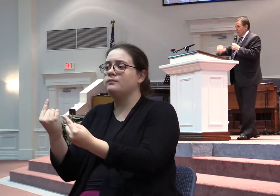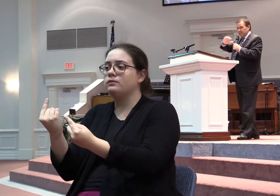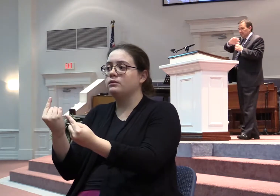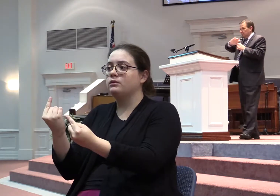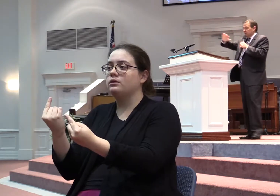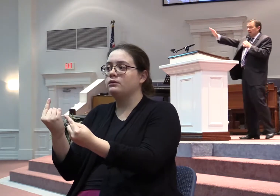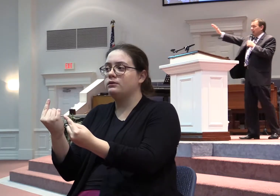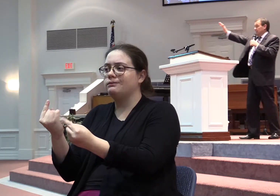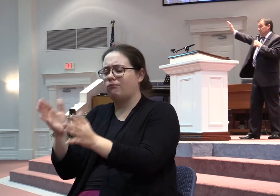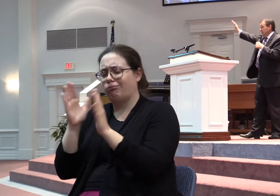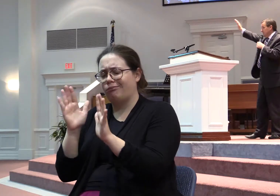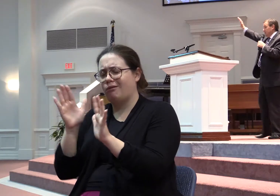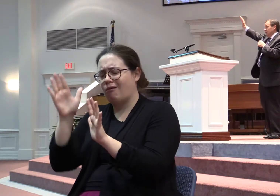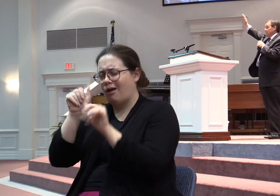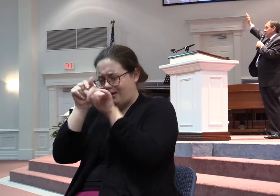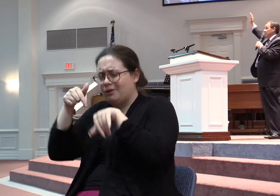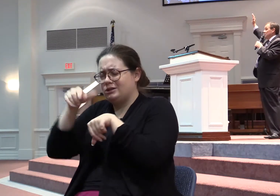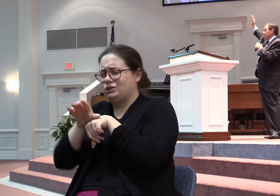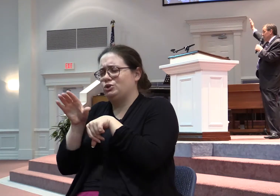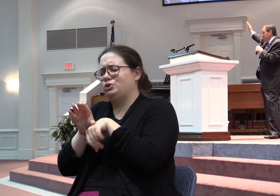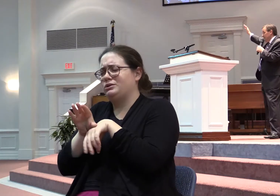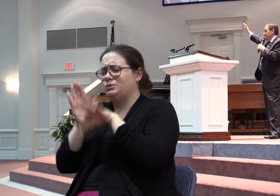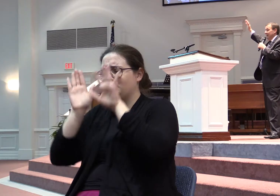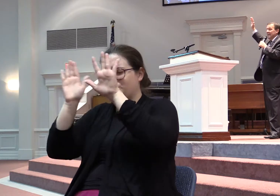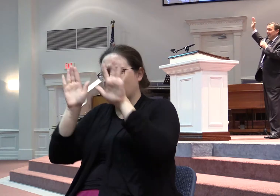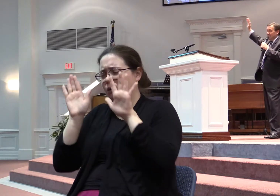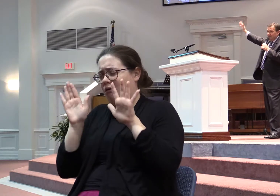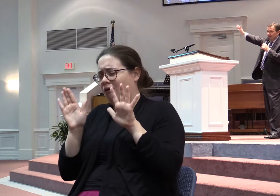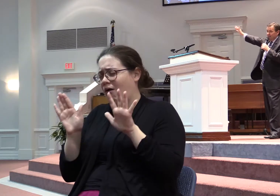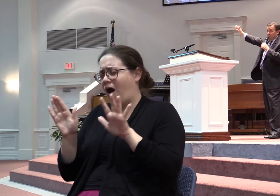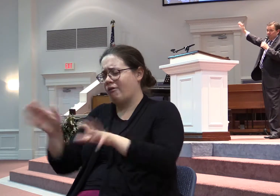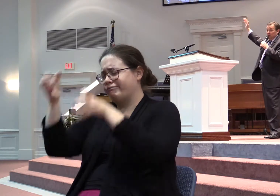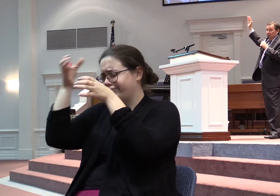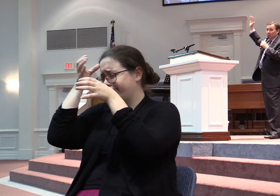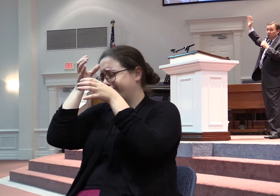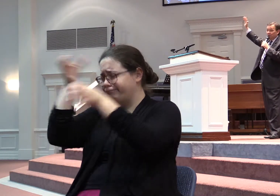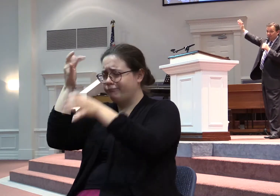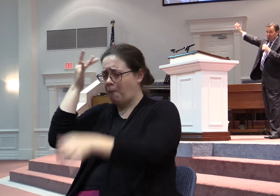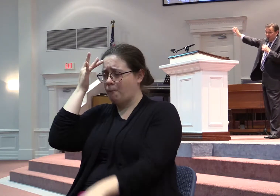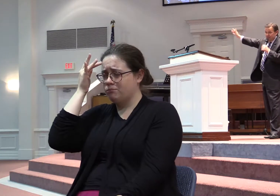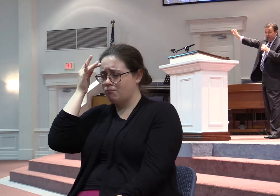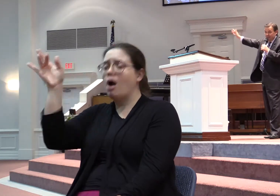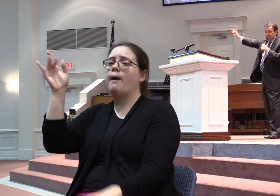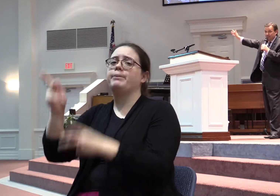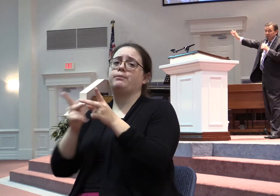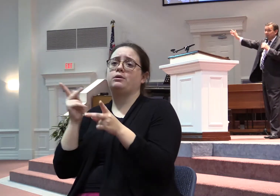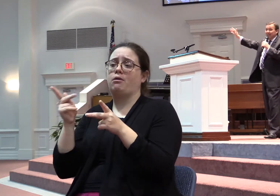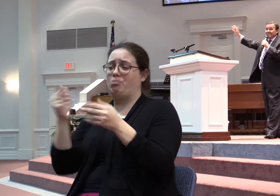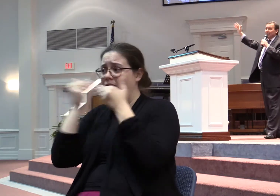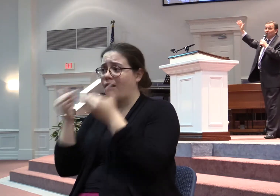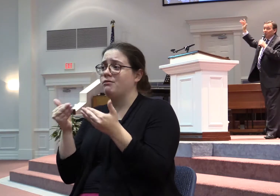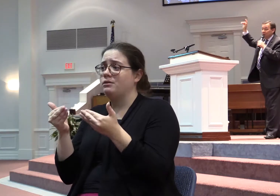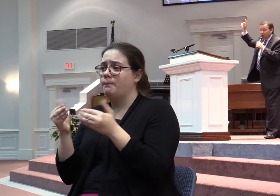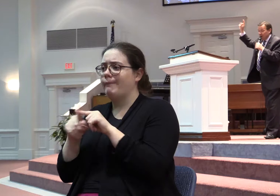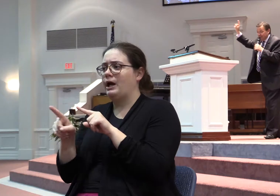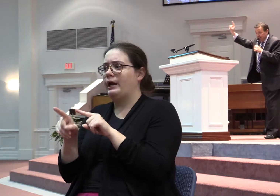not, and listen, God has blessed this church with some extremely educated people, and we're thankful for that. Yes, sir. Amen. But that's